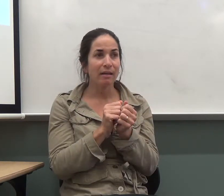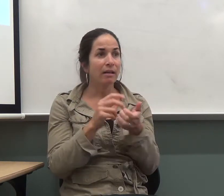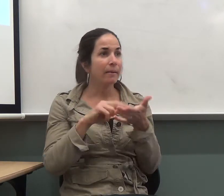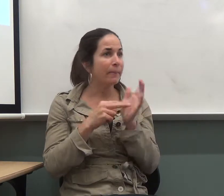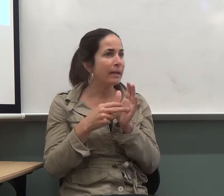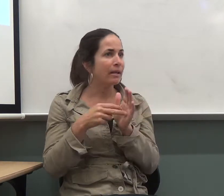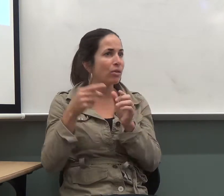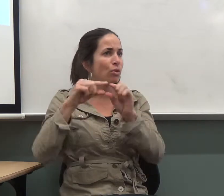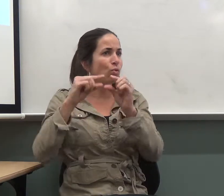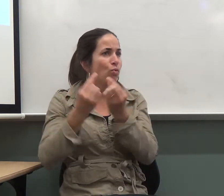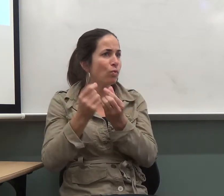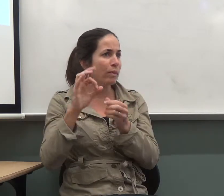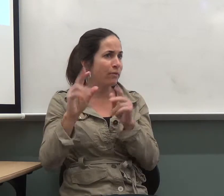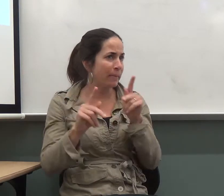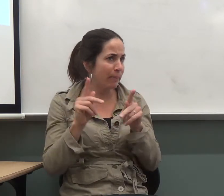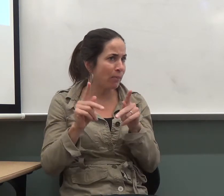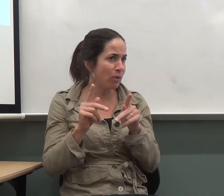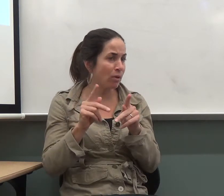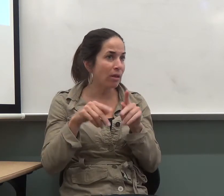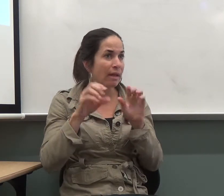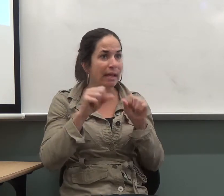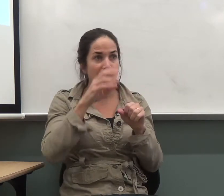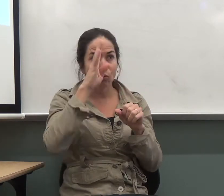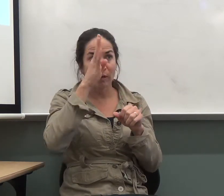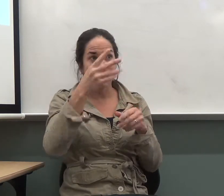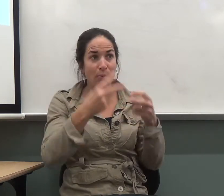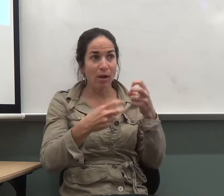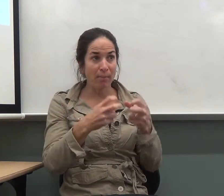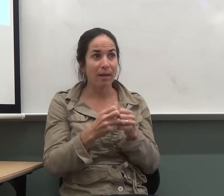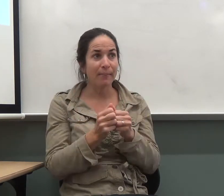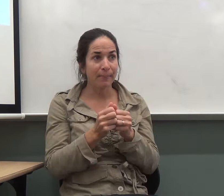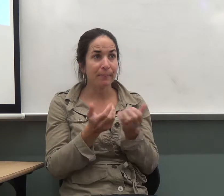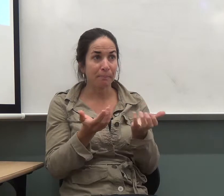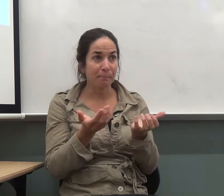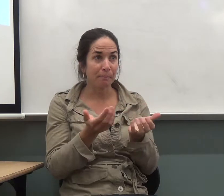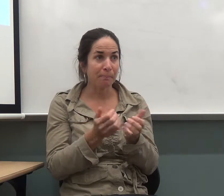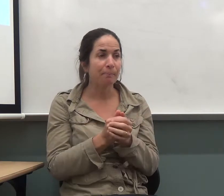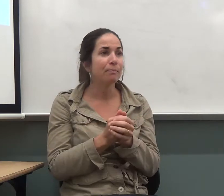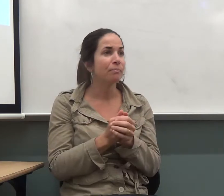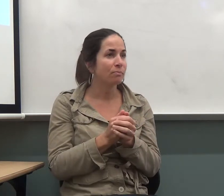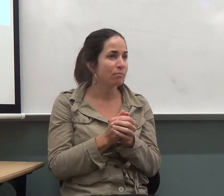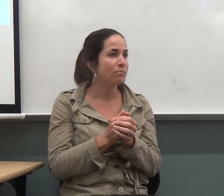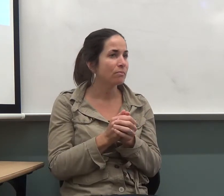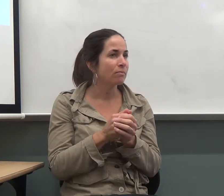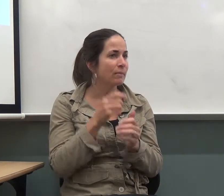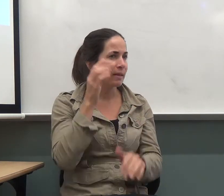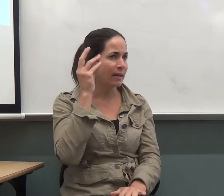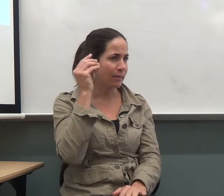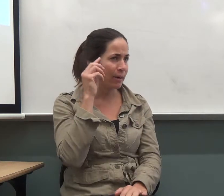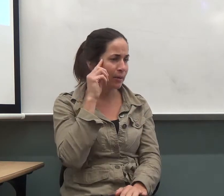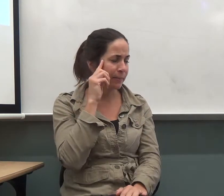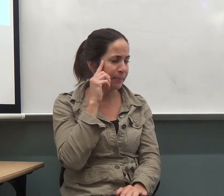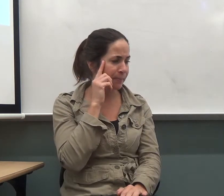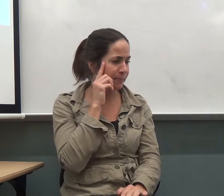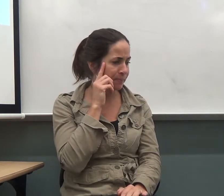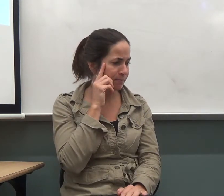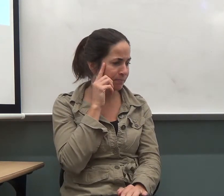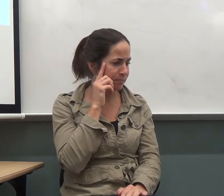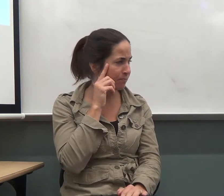people can create a problem, right? So that's a group of people. So we got to work on that. So we're going to come back to this, and we're going to find out